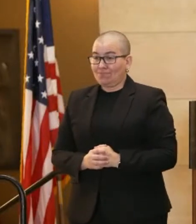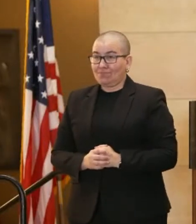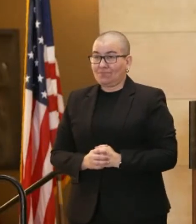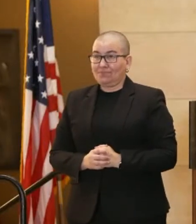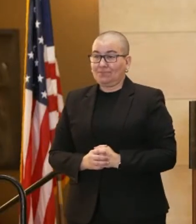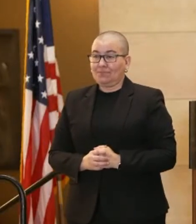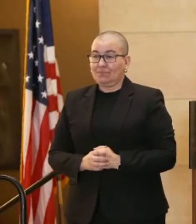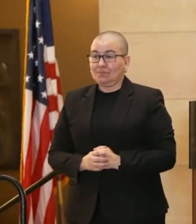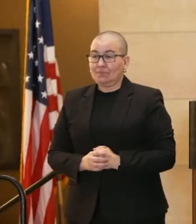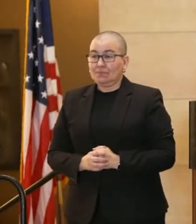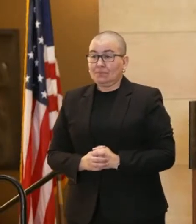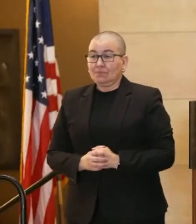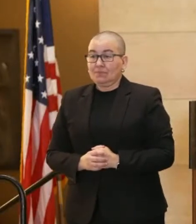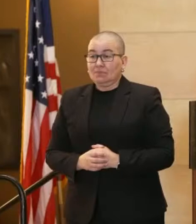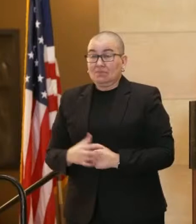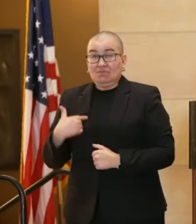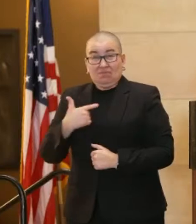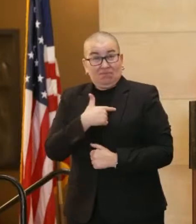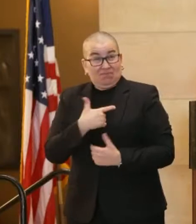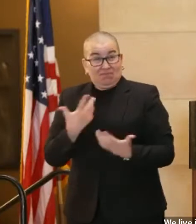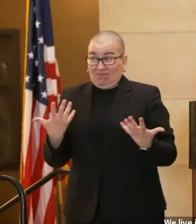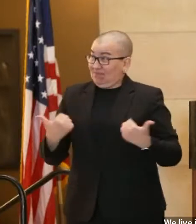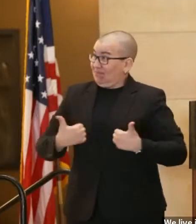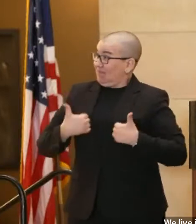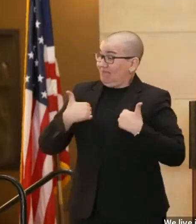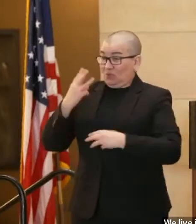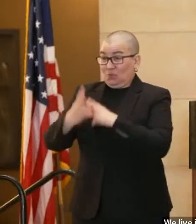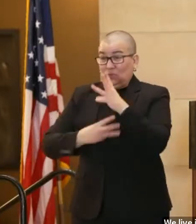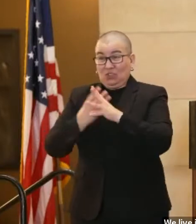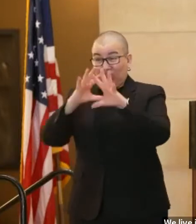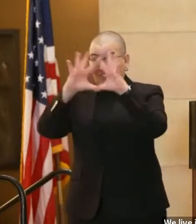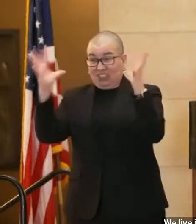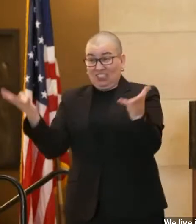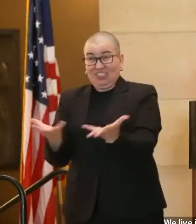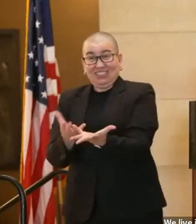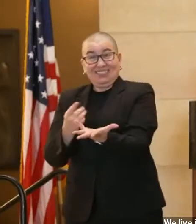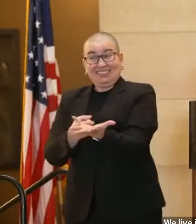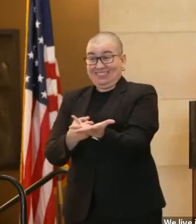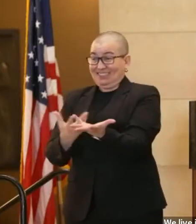We live in a world where it's considered a profound privilege to be